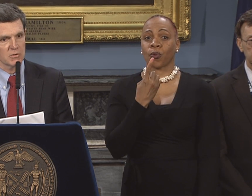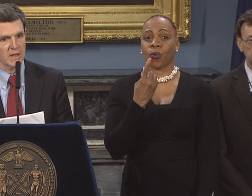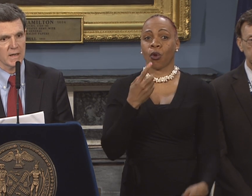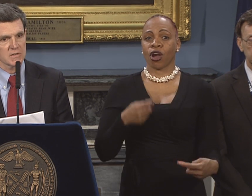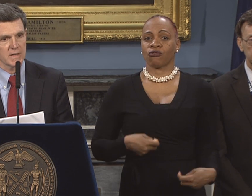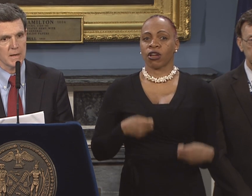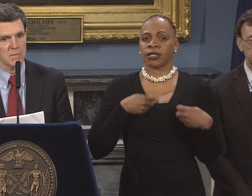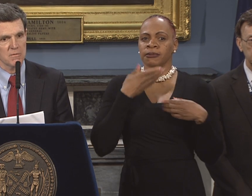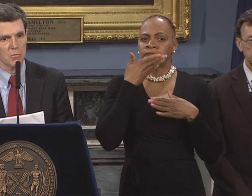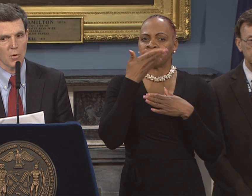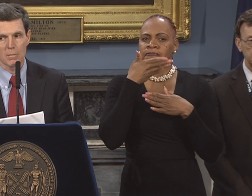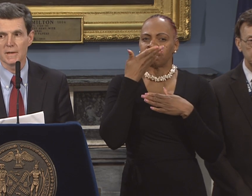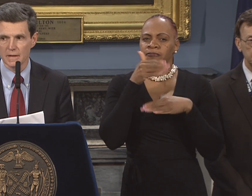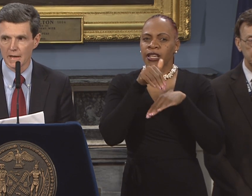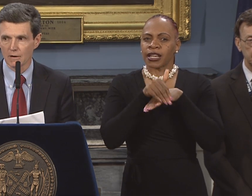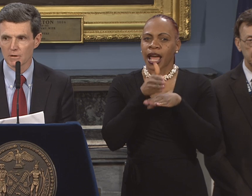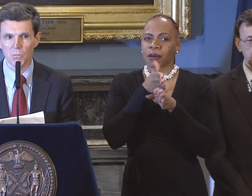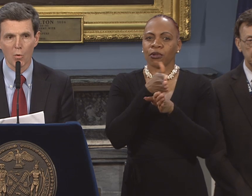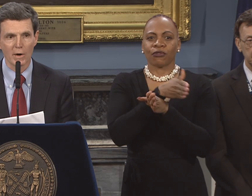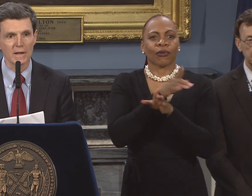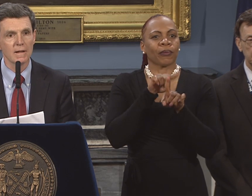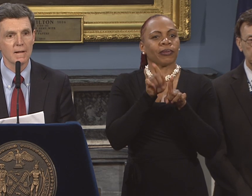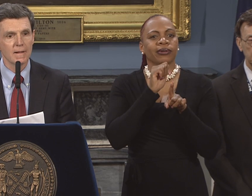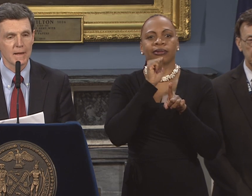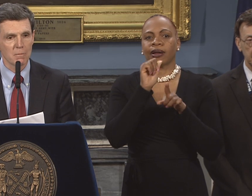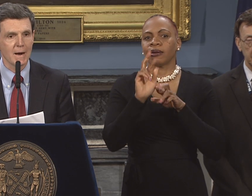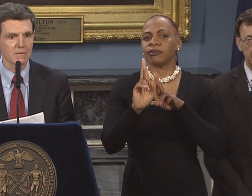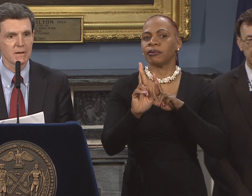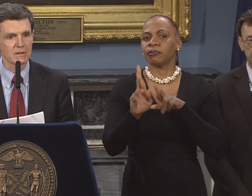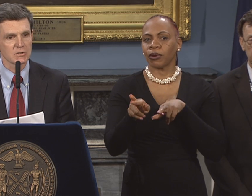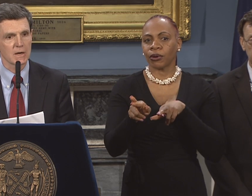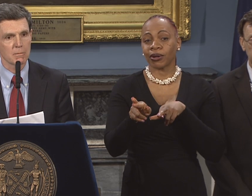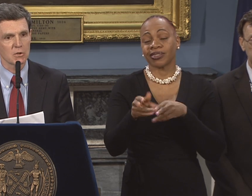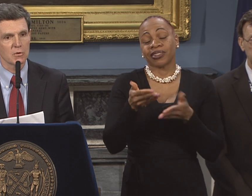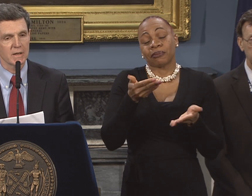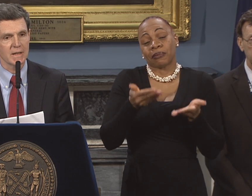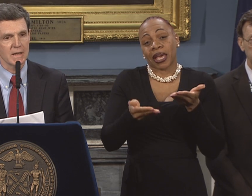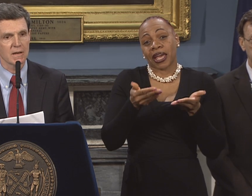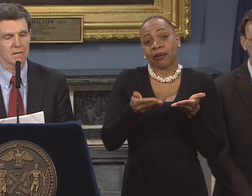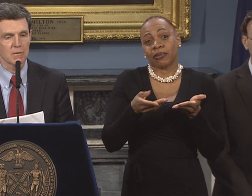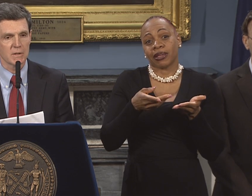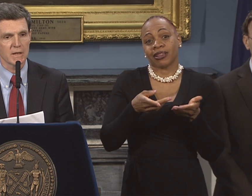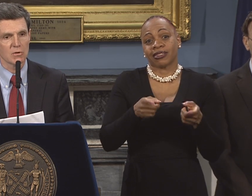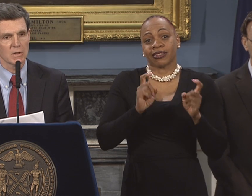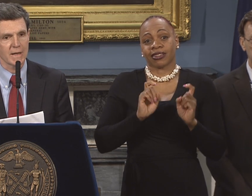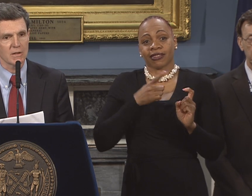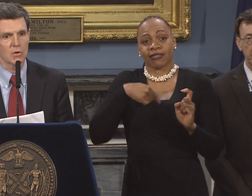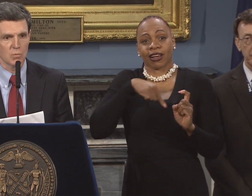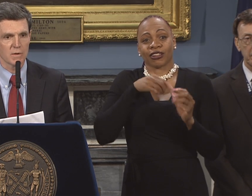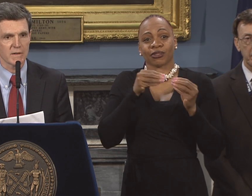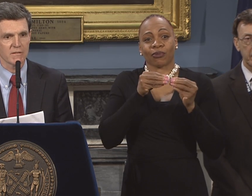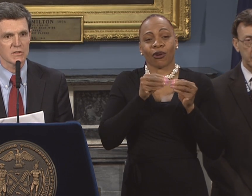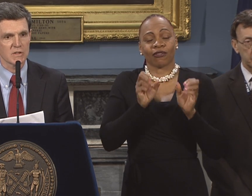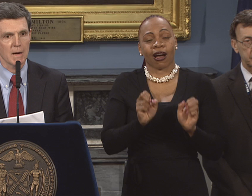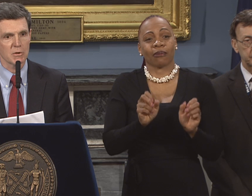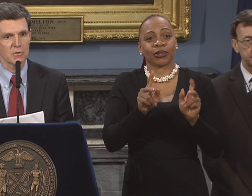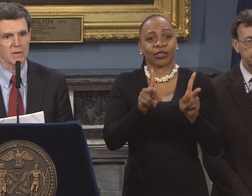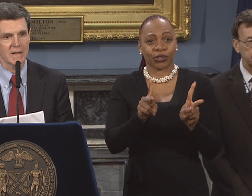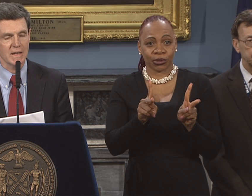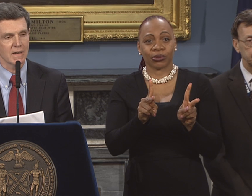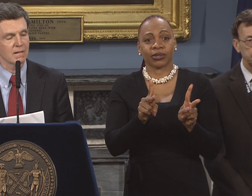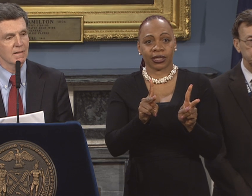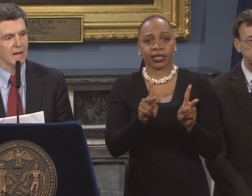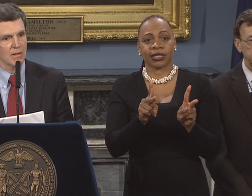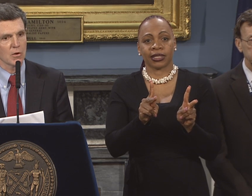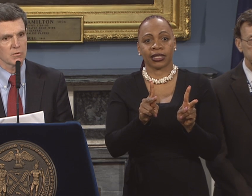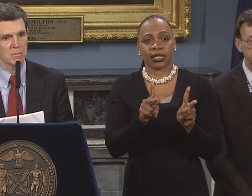who smelt gas the night before but did not report it. That might have given us an opportunity here, and we think in all likelihood would have given us an